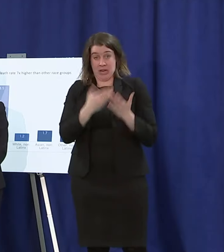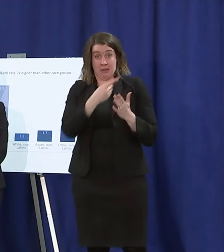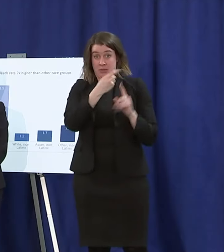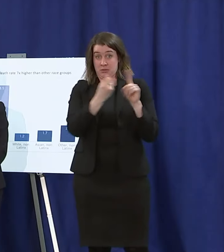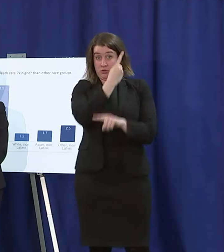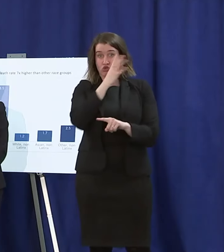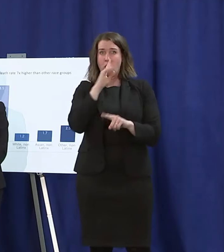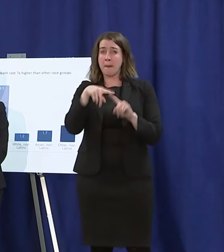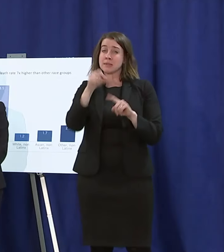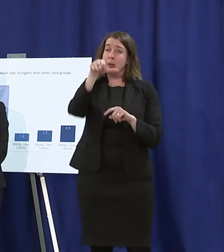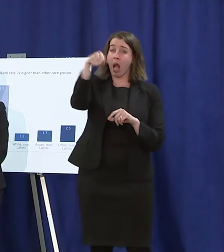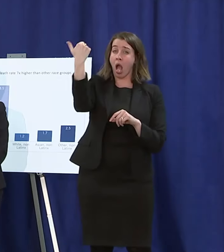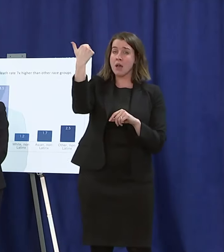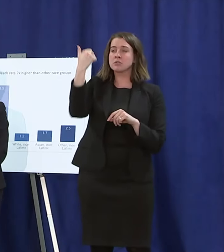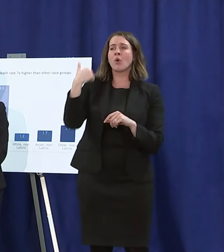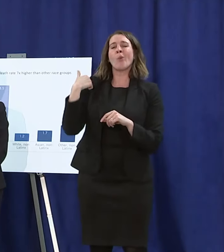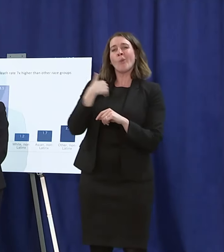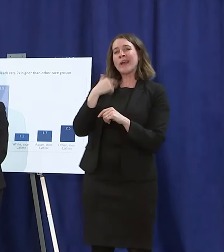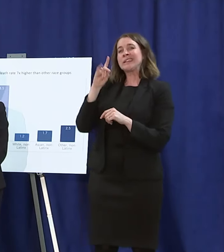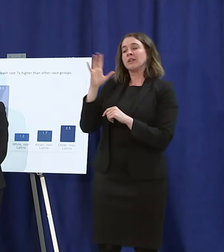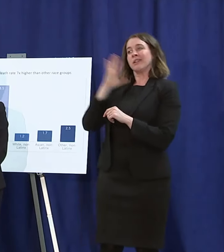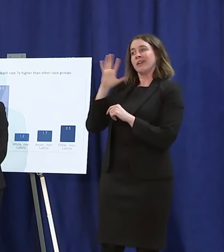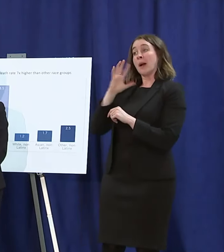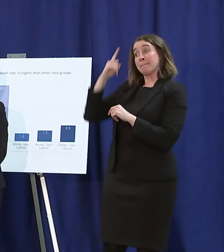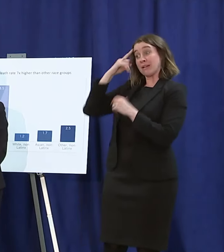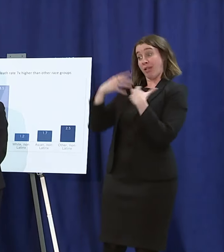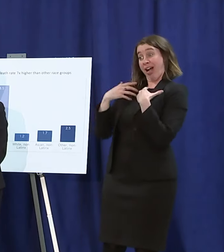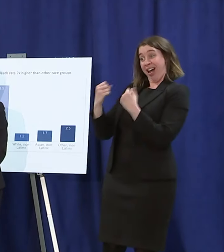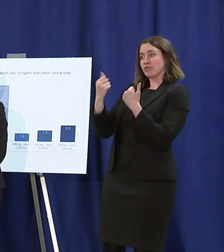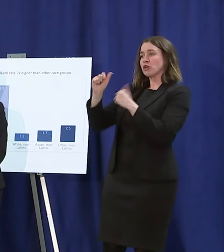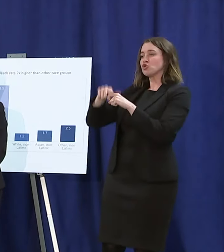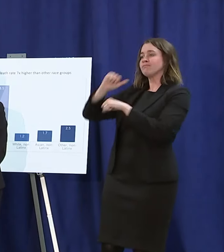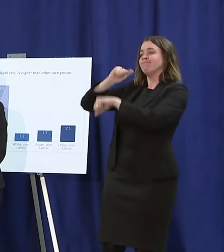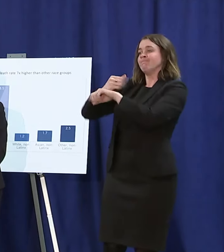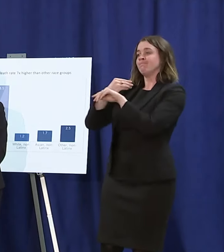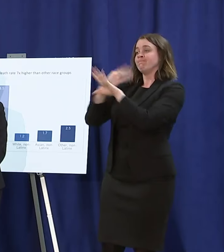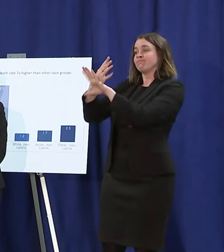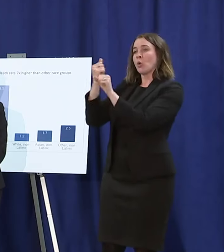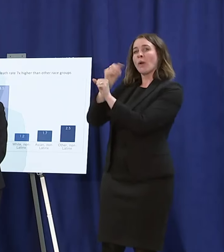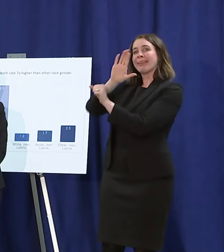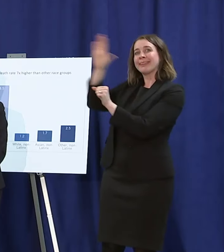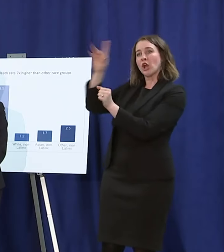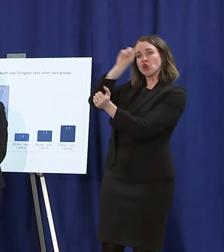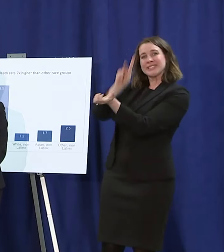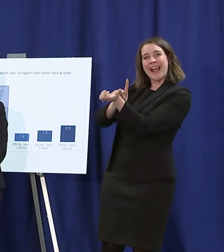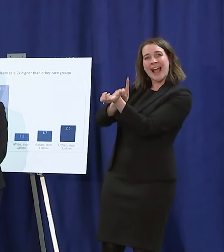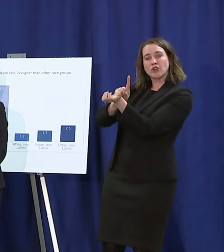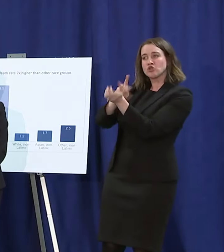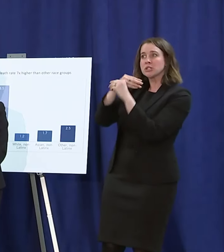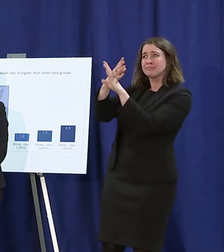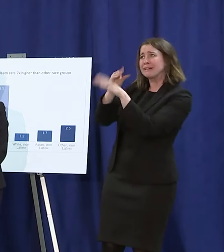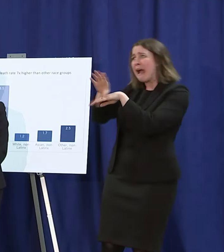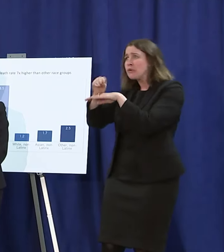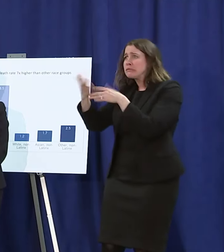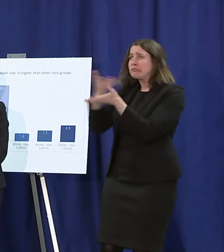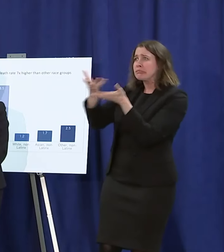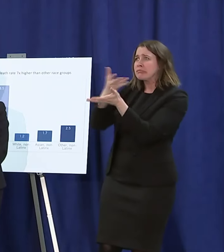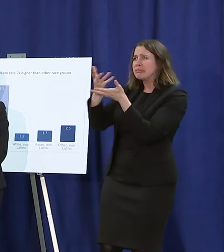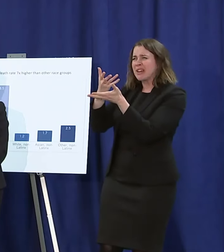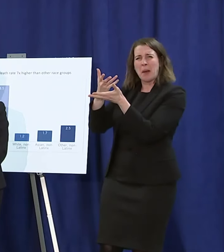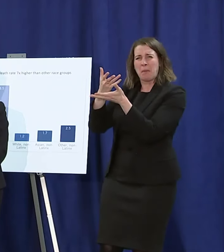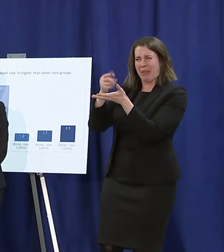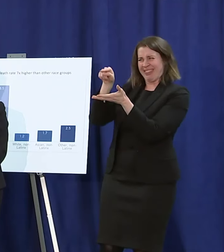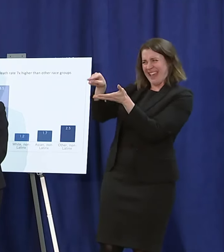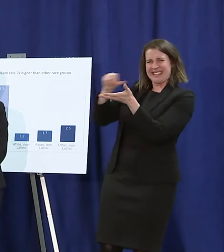doing to get telepsychiatry in our mental health clinics, but it has nothing to do with what we do. We don't, that's not sort of part of